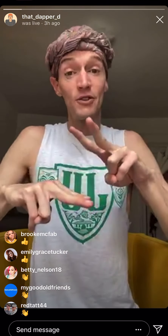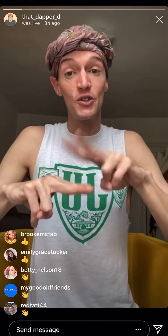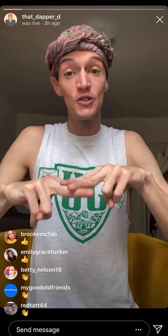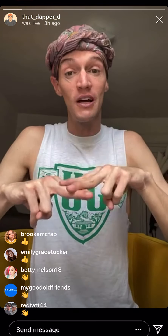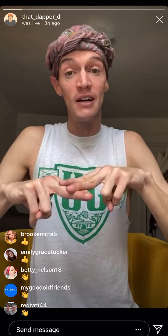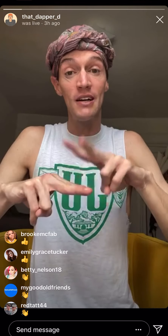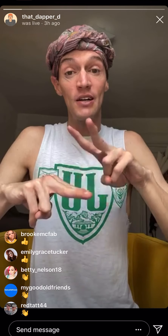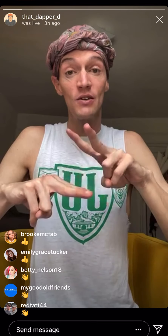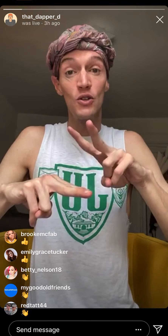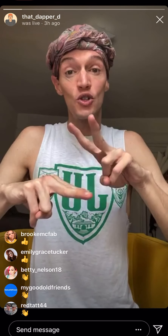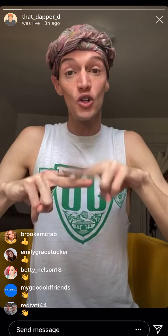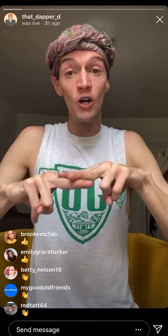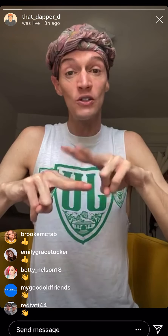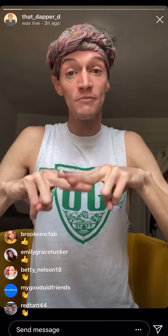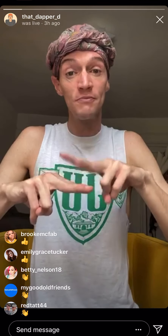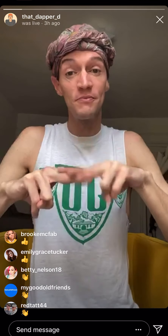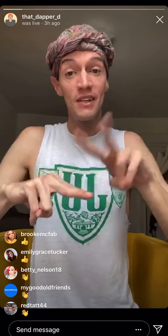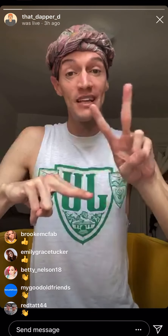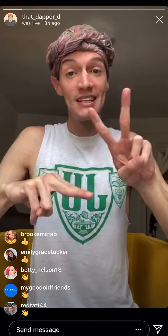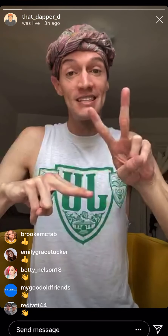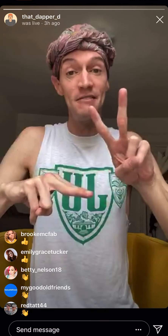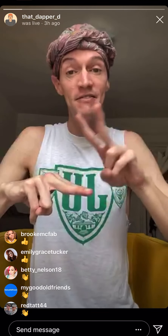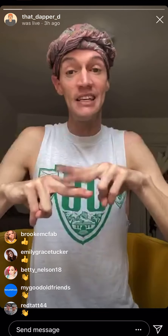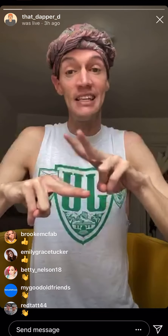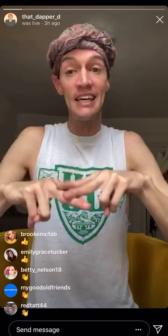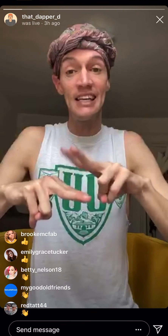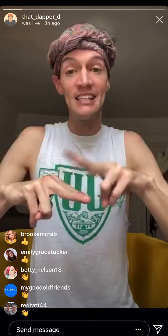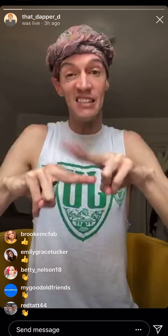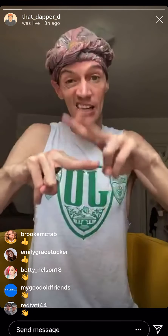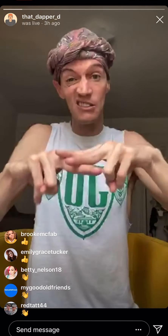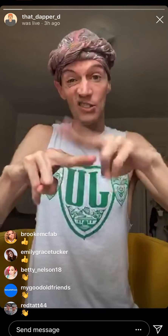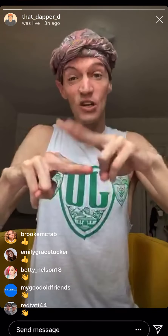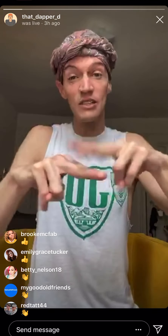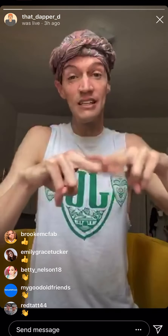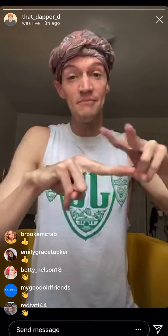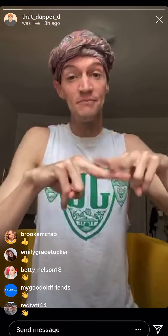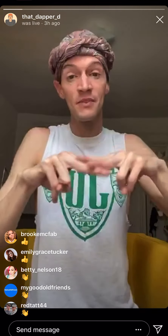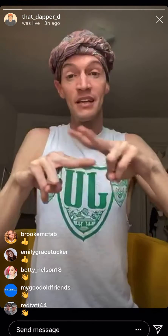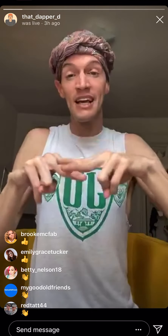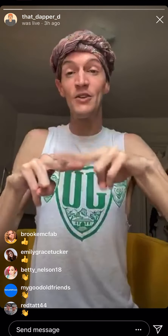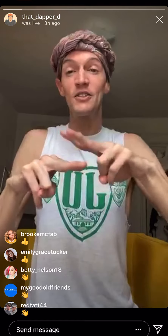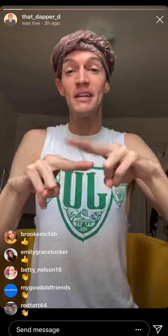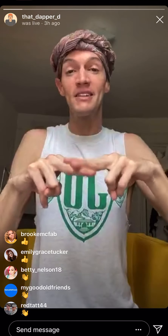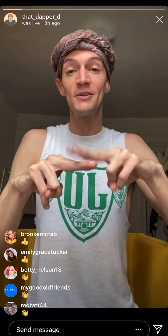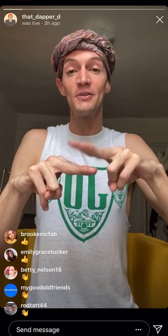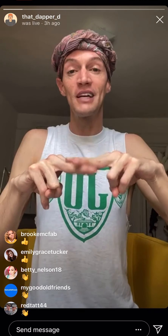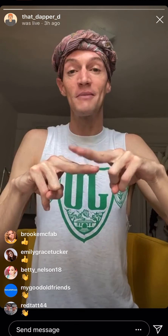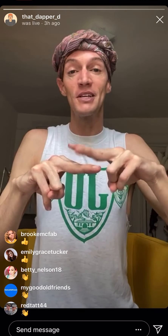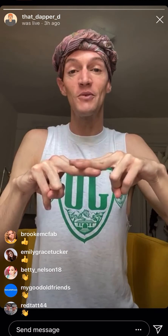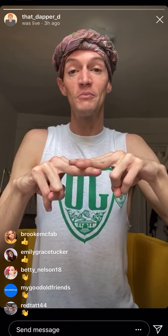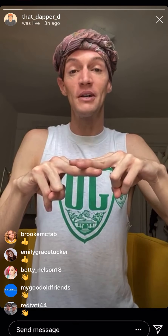uh salt is the v hitting like you're salting it used to be in the old times that you would put um